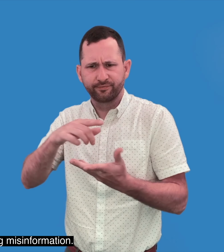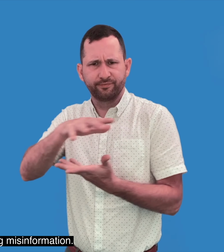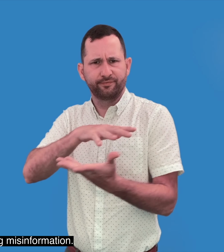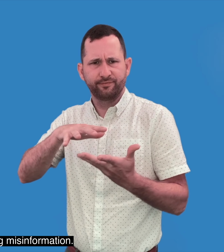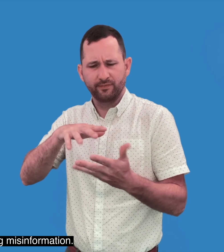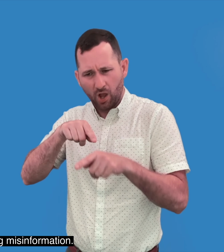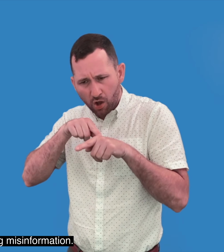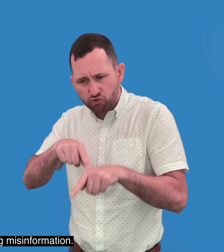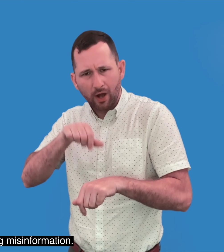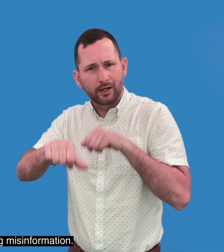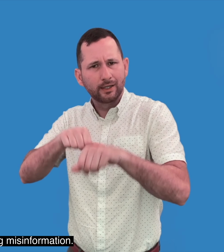Tackling misinformation.